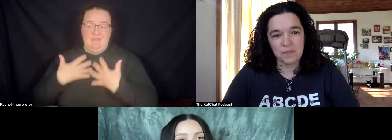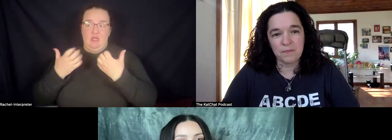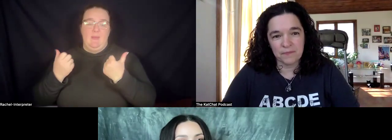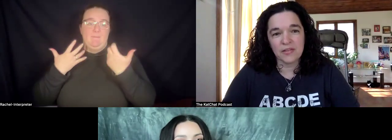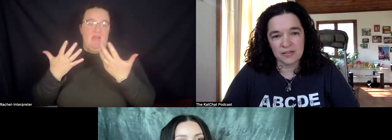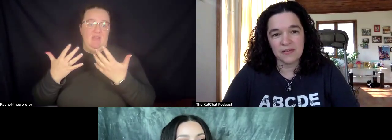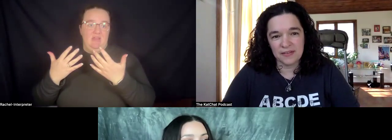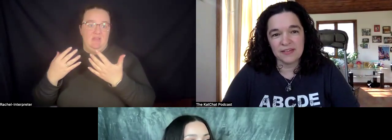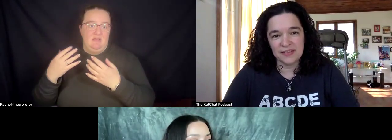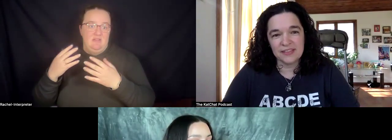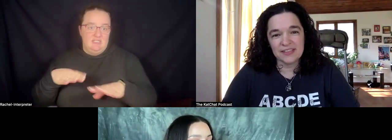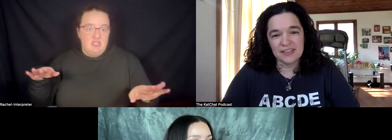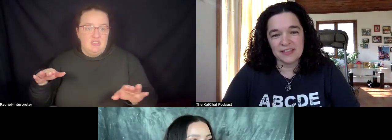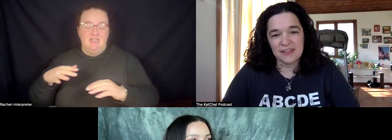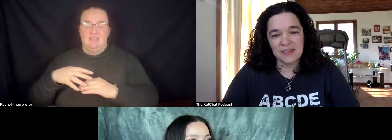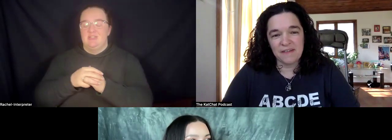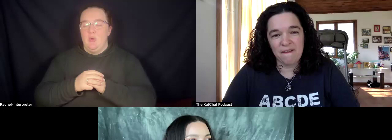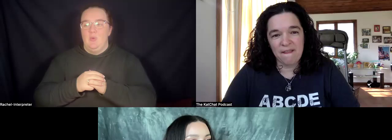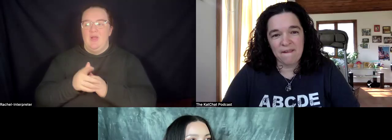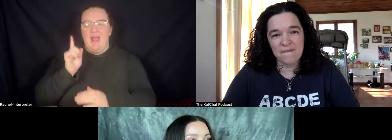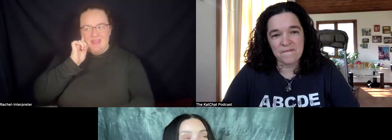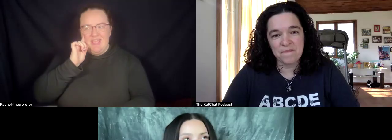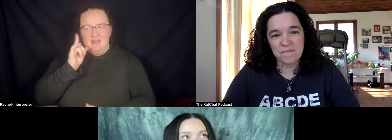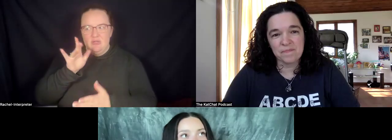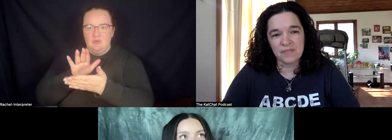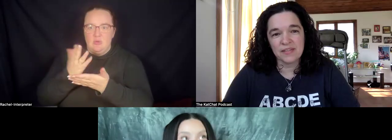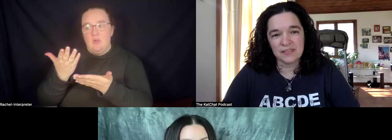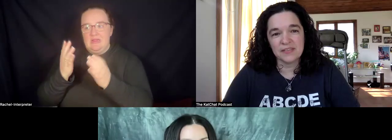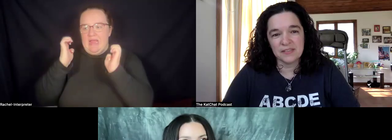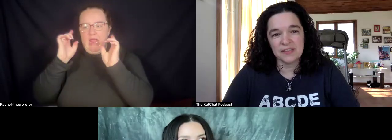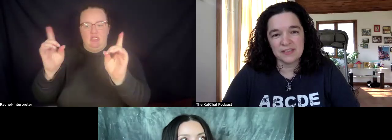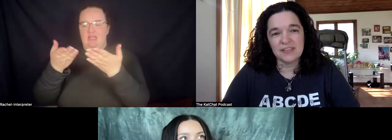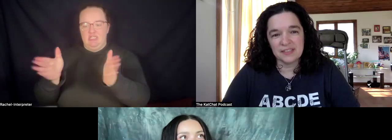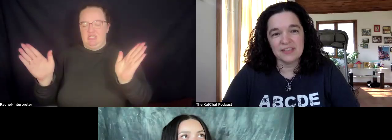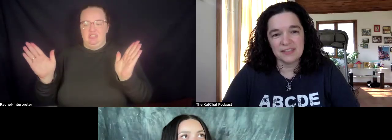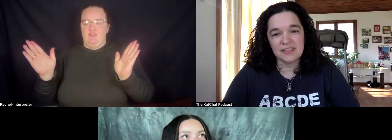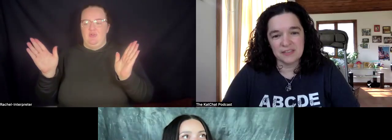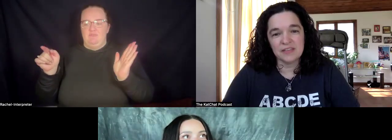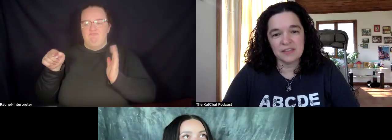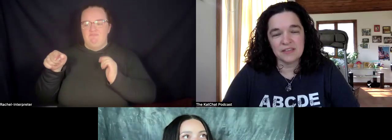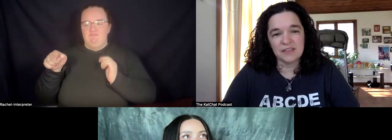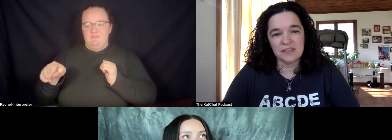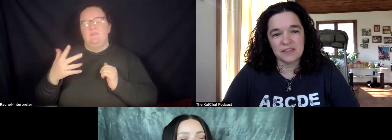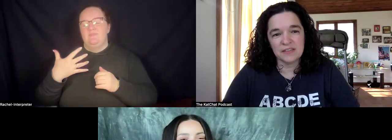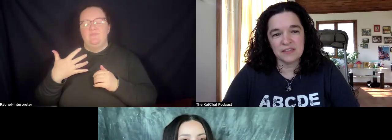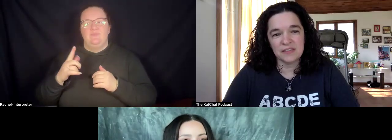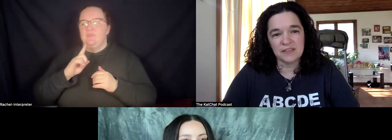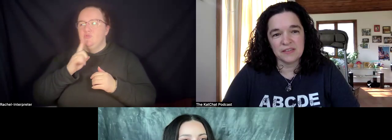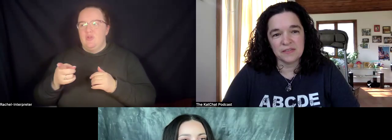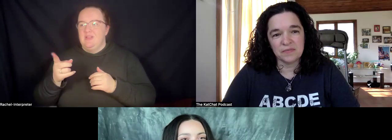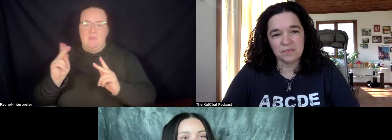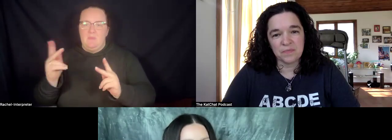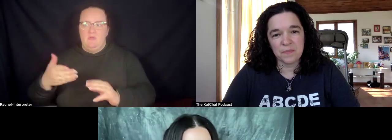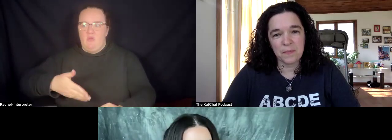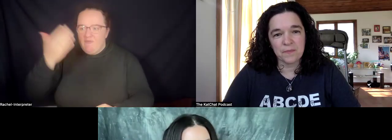up of children. And I think school and well, education just in general is very, very much overlooked